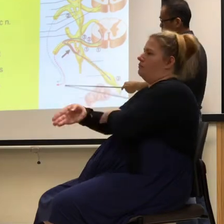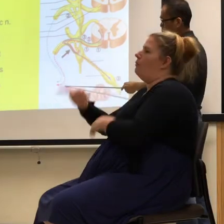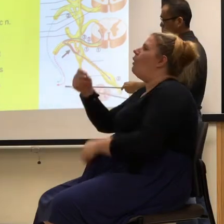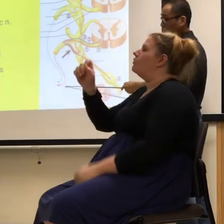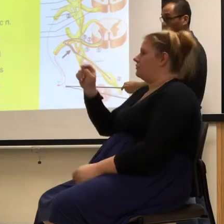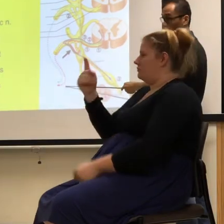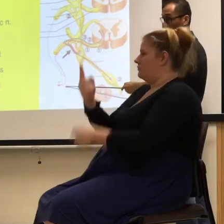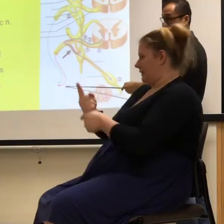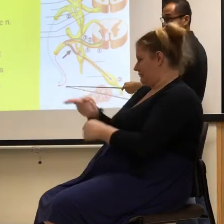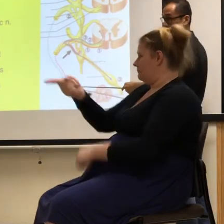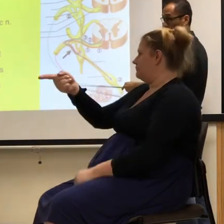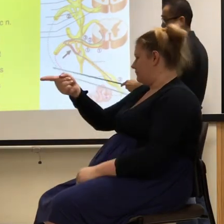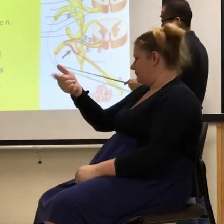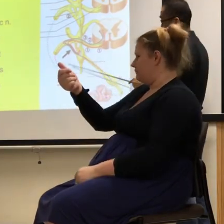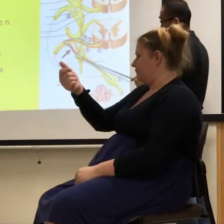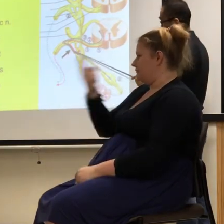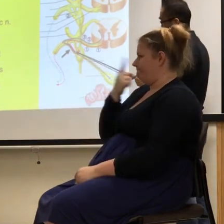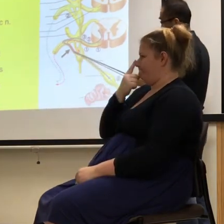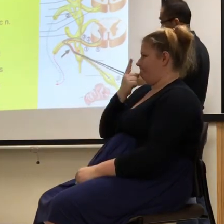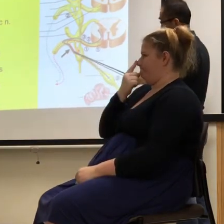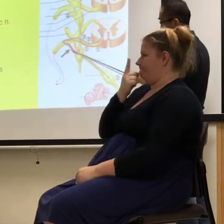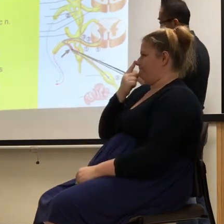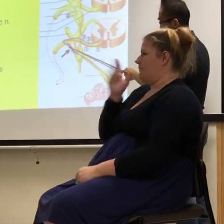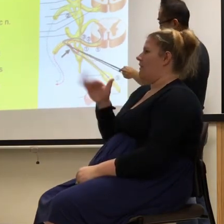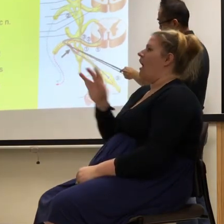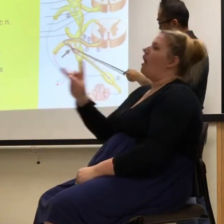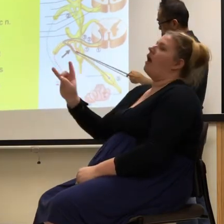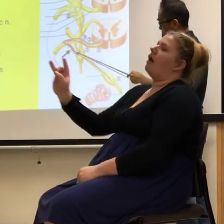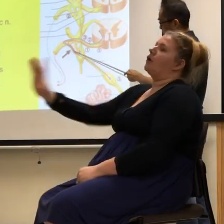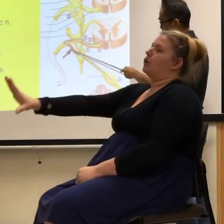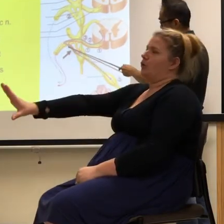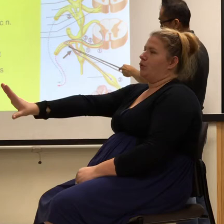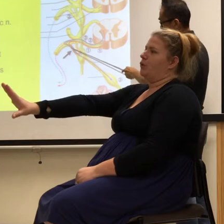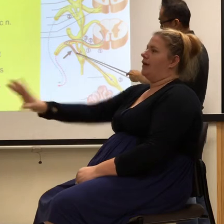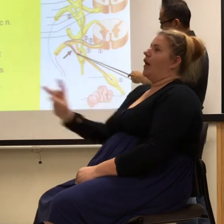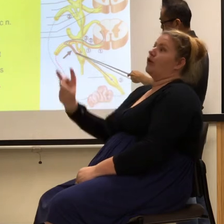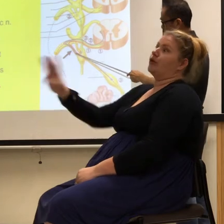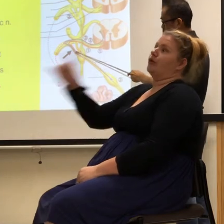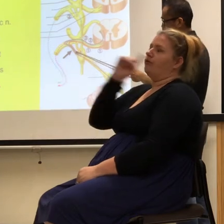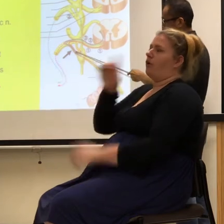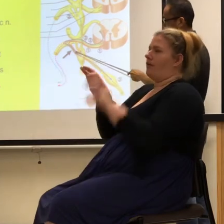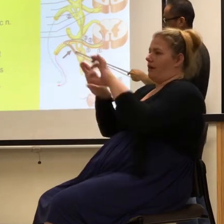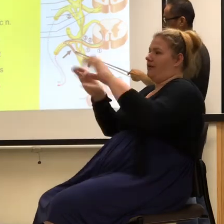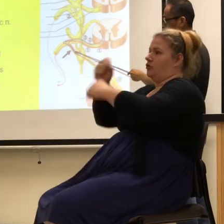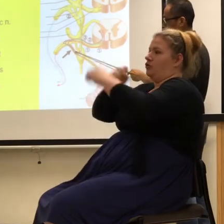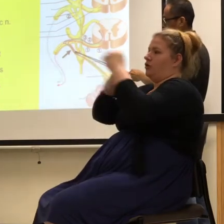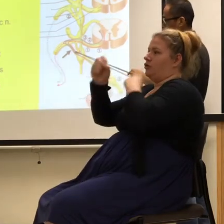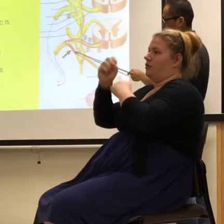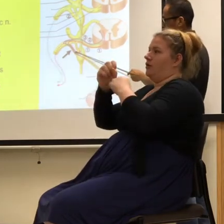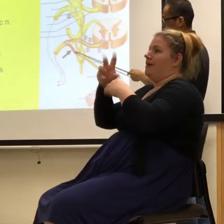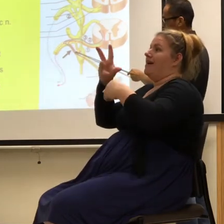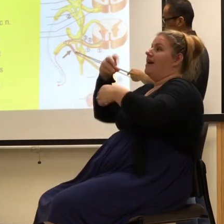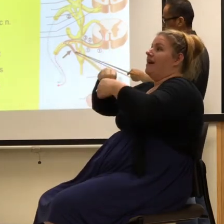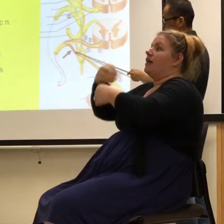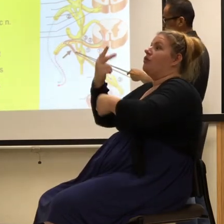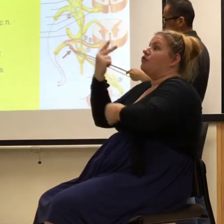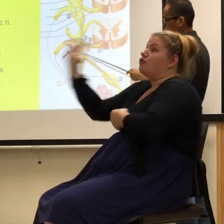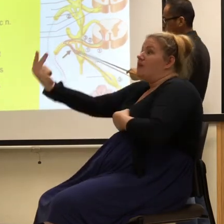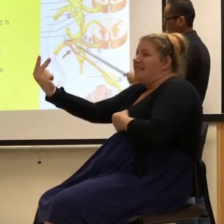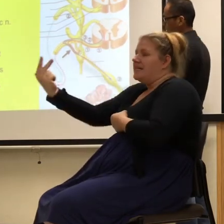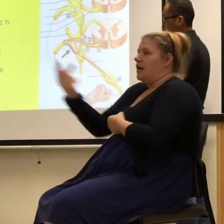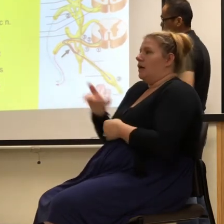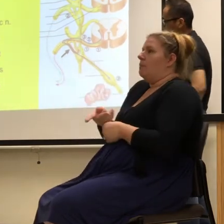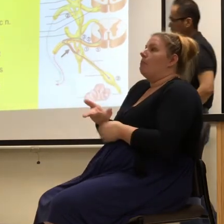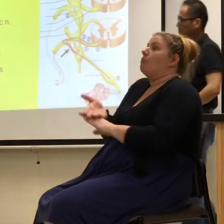are post. So let that be a clue to what this is. it's got preganglionic